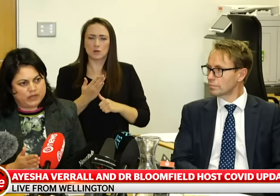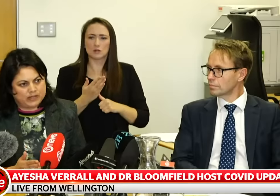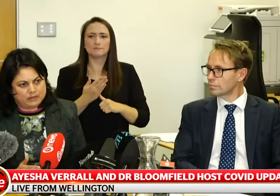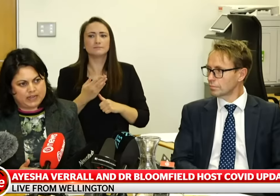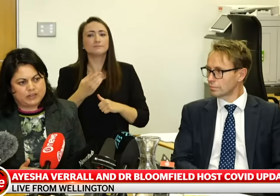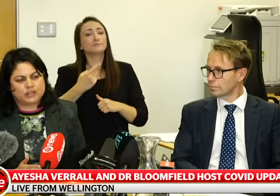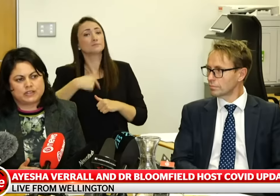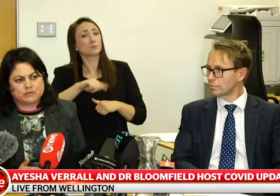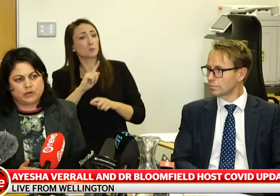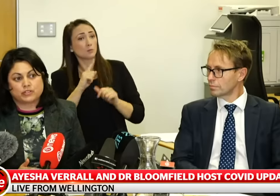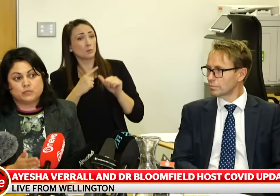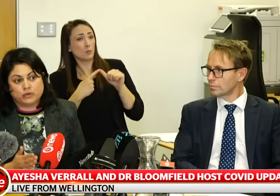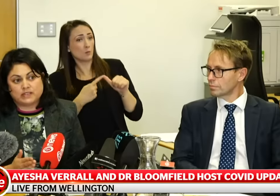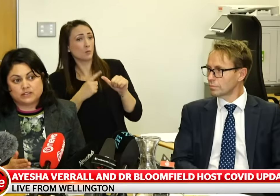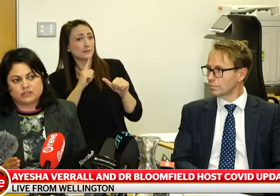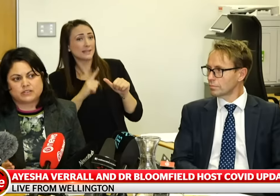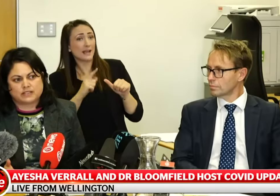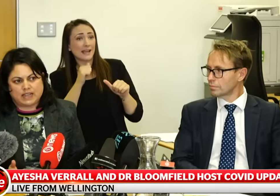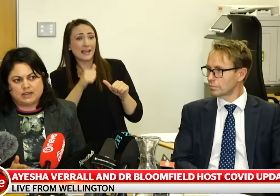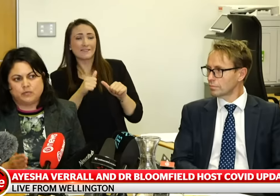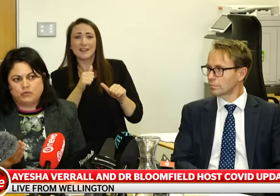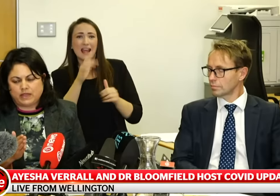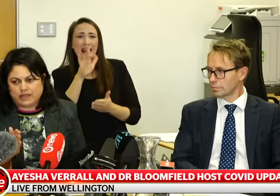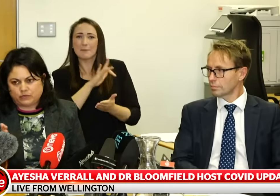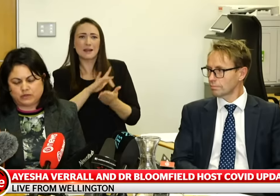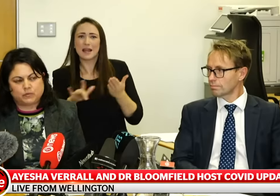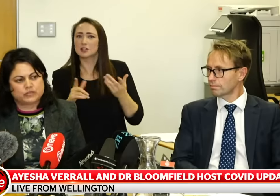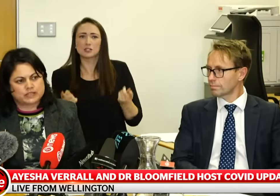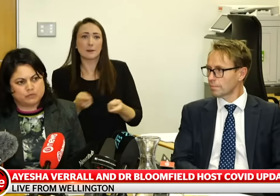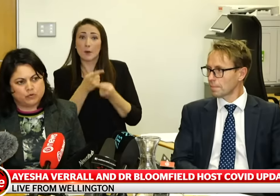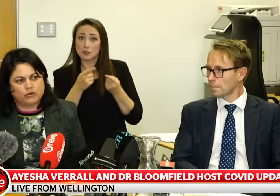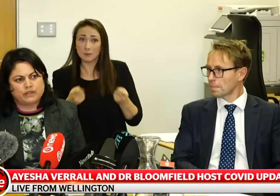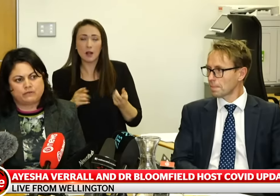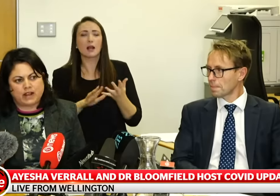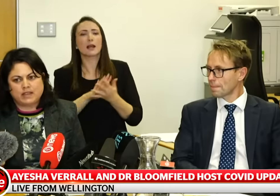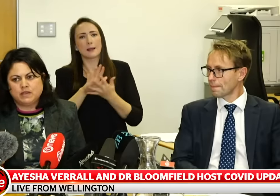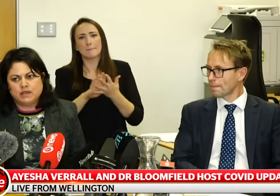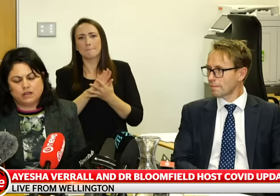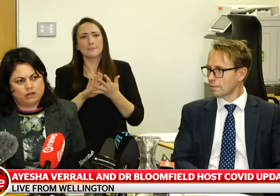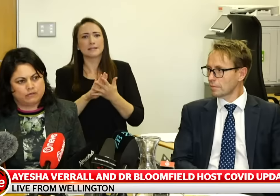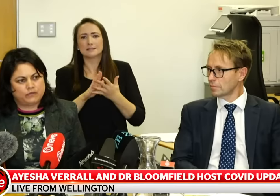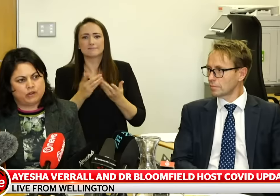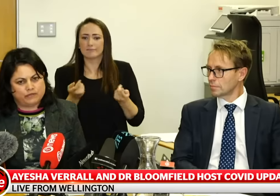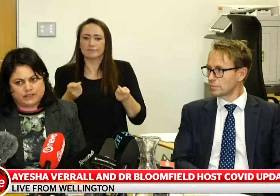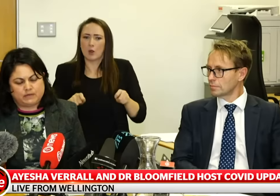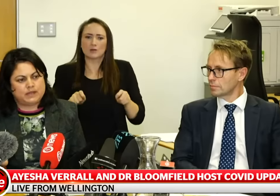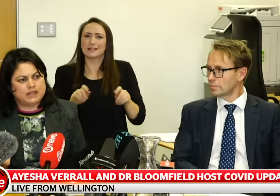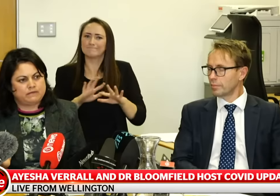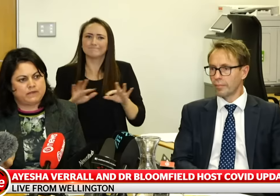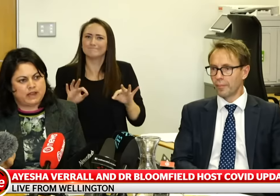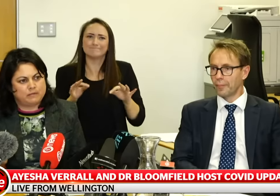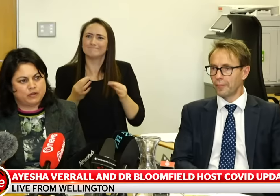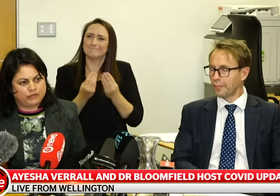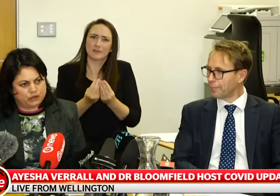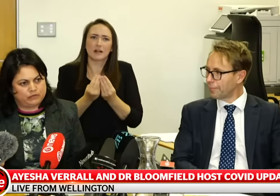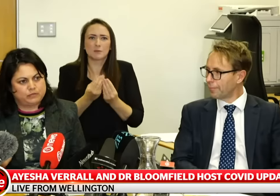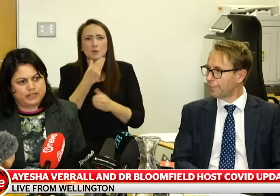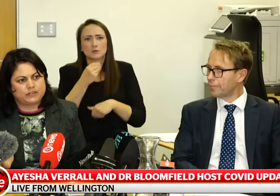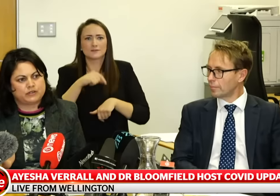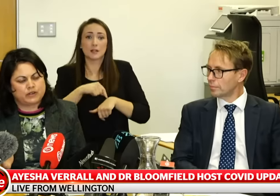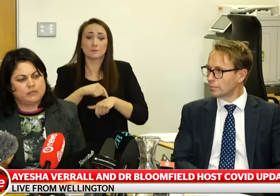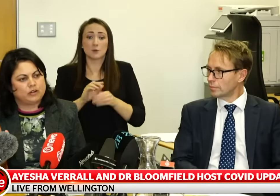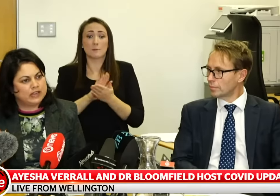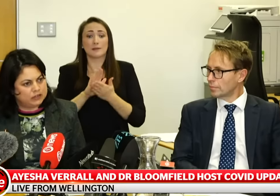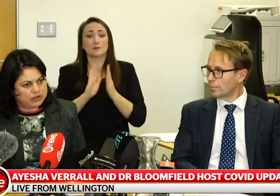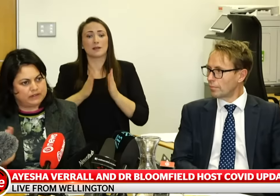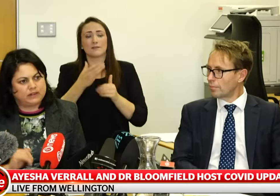measure, when elimination isn't possible, is not sustainable, and that's what puts us more in the frame of the CPF, of the COVID